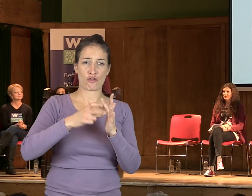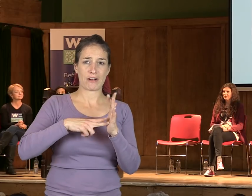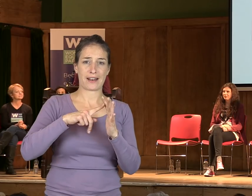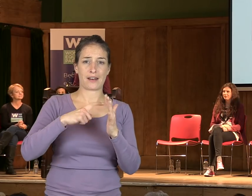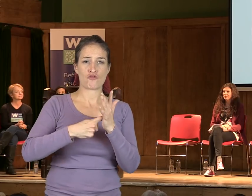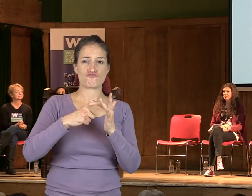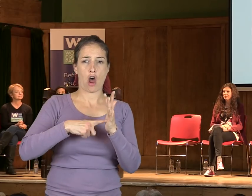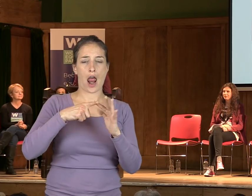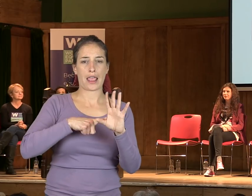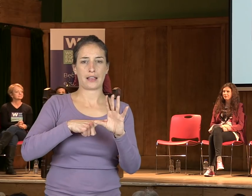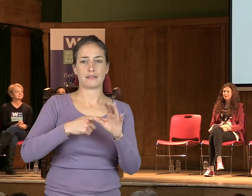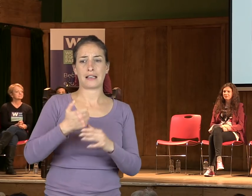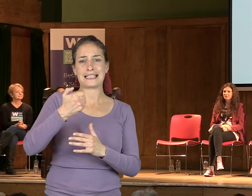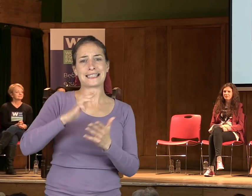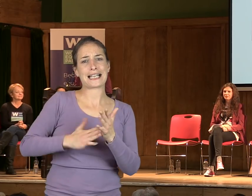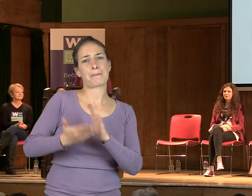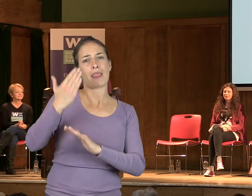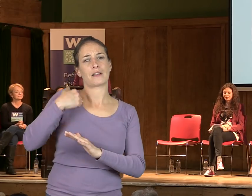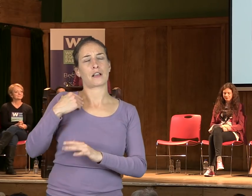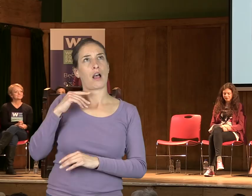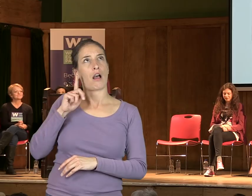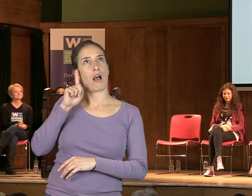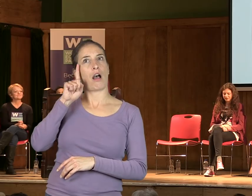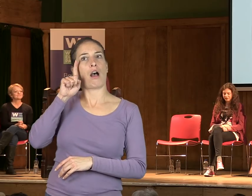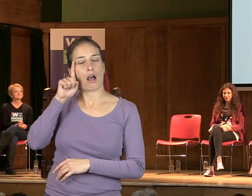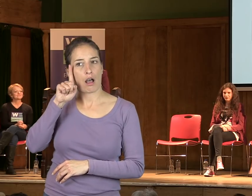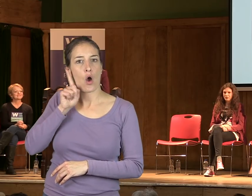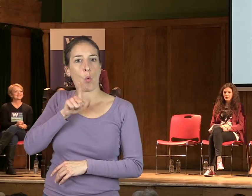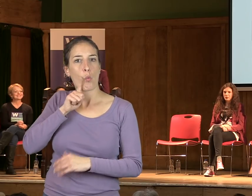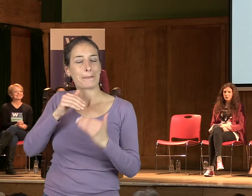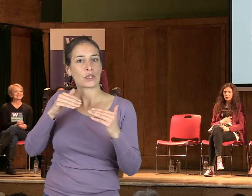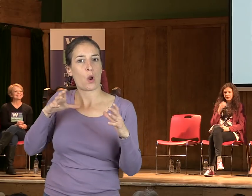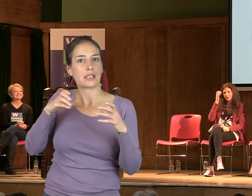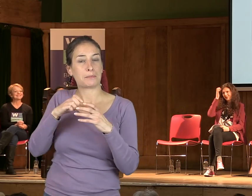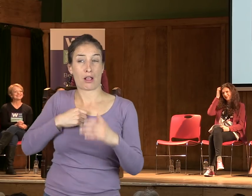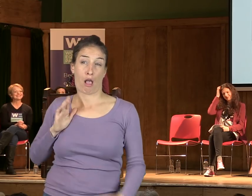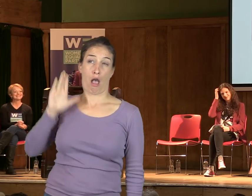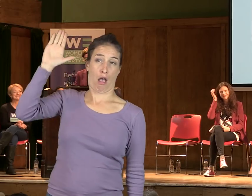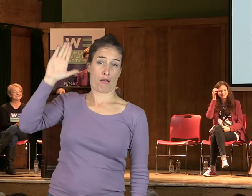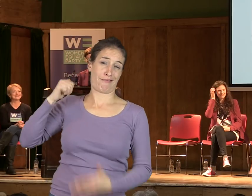up to help. I didn't expect to be handed the task of coordinating the media policy area,